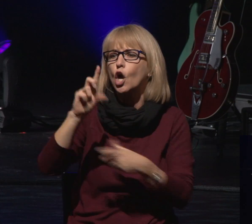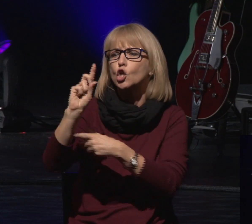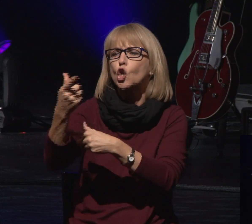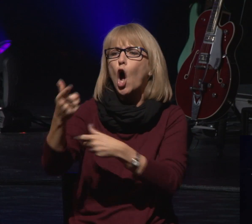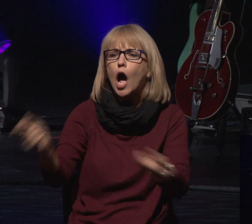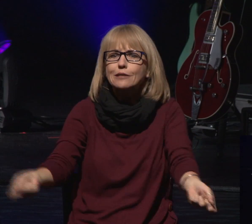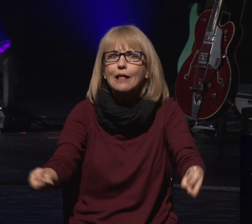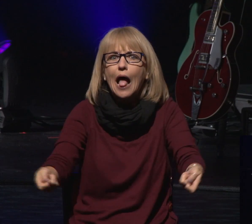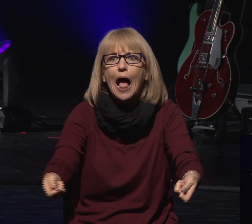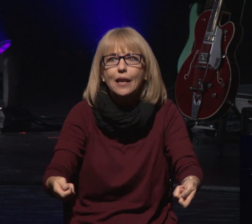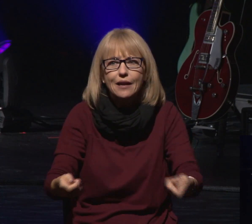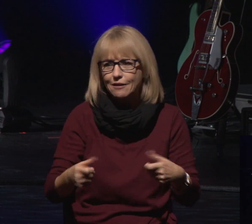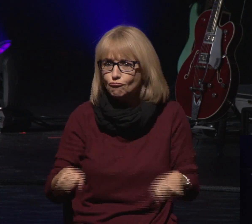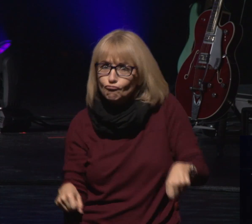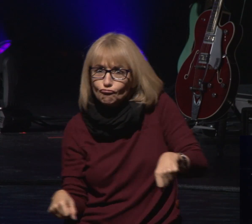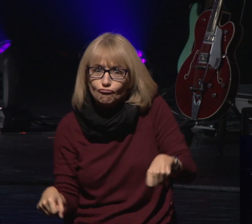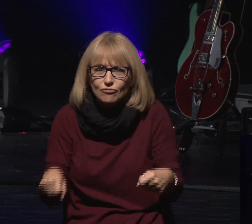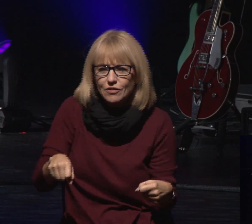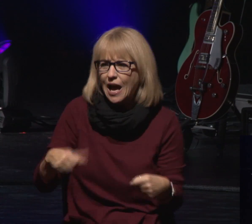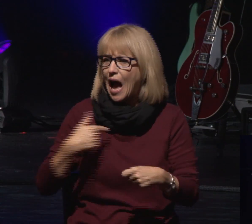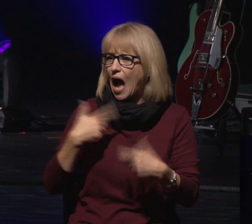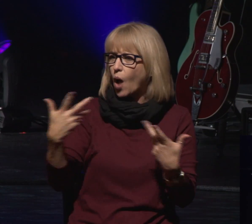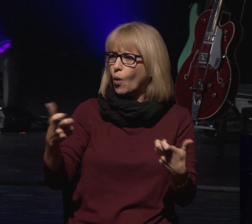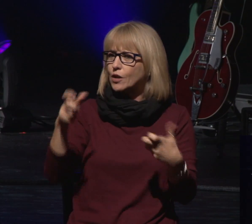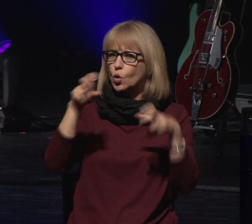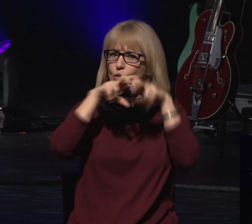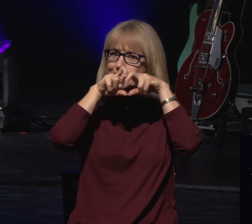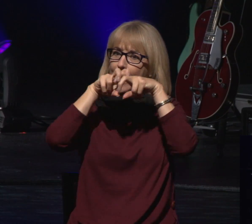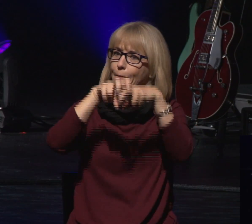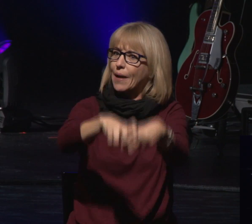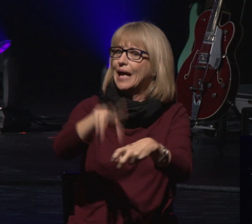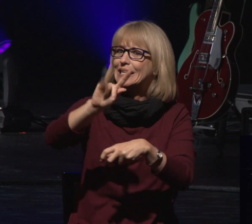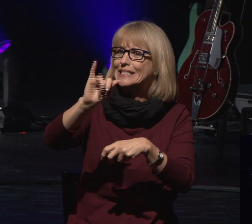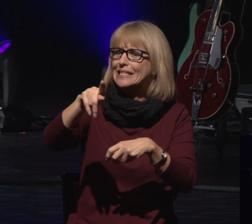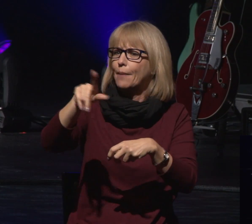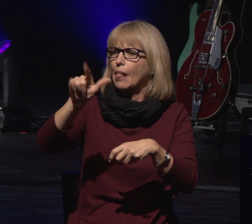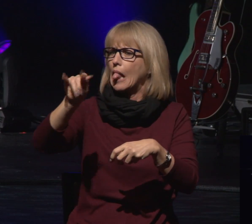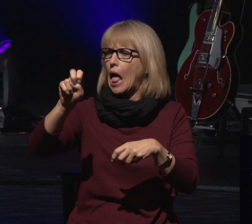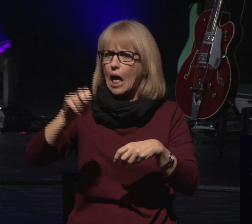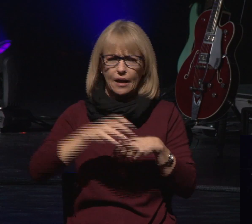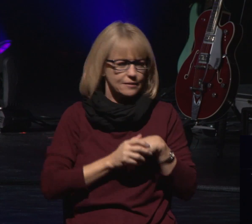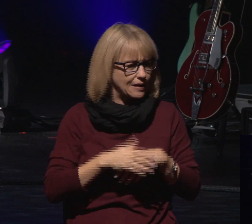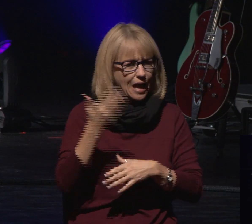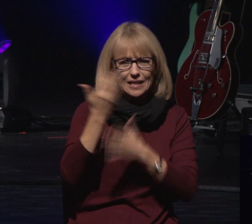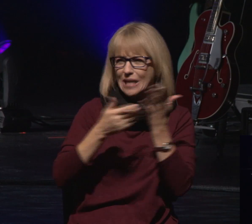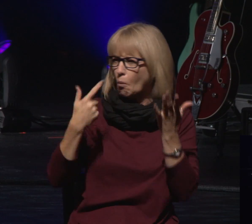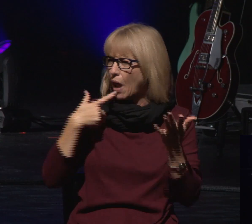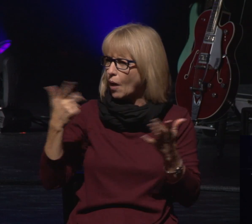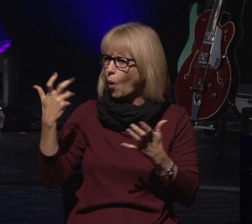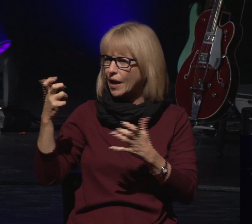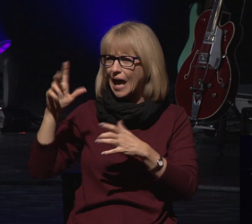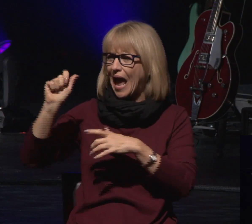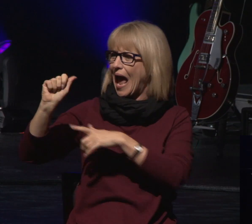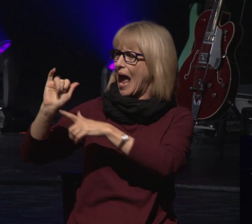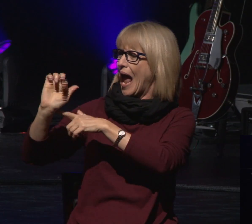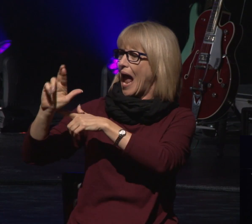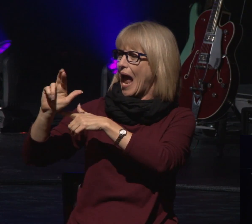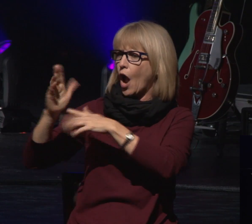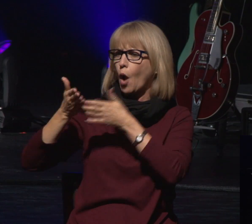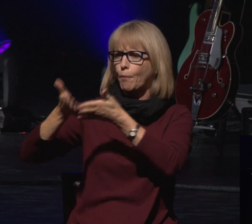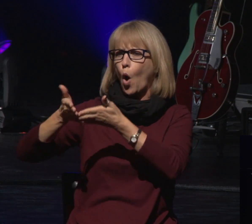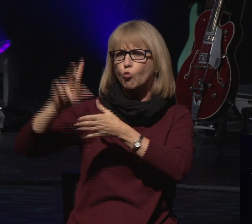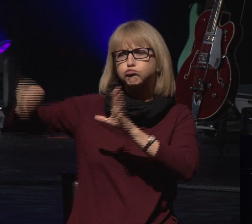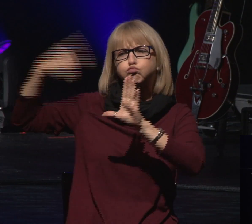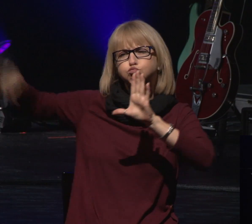fun. One of them was I want to ride an airboat across an alligator-infested swamp. I'm sure it's on all your lists